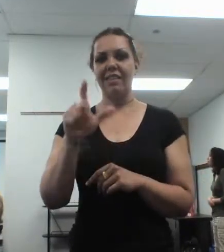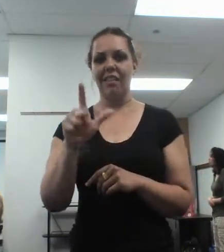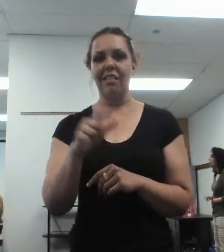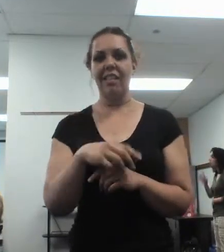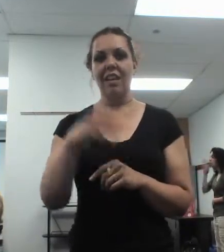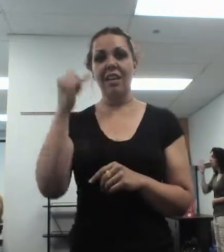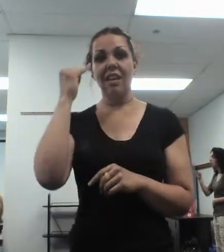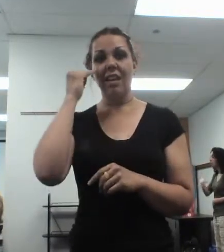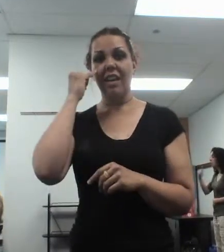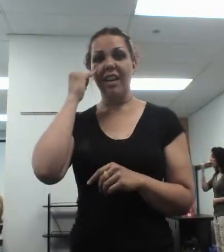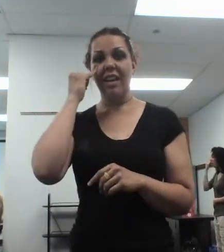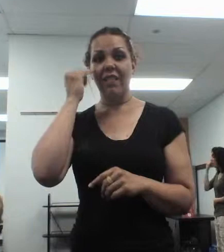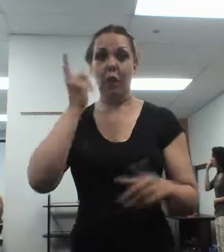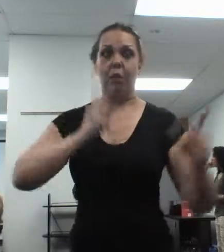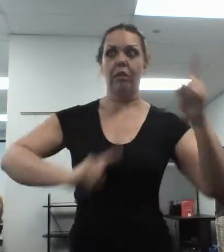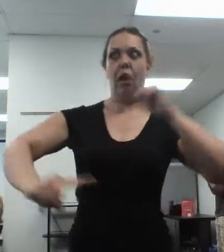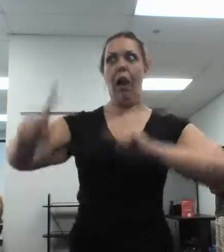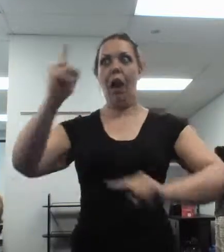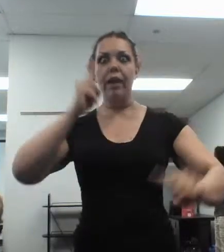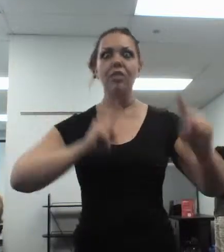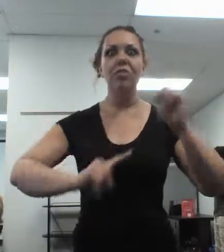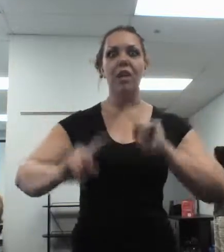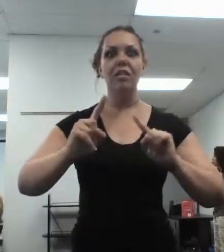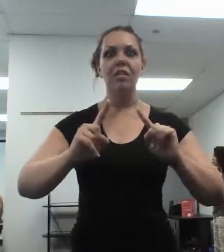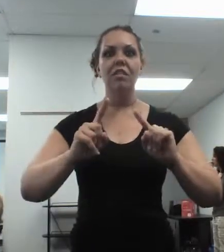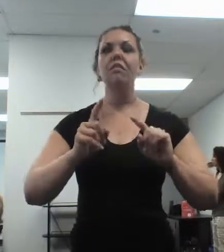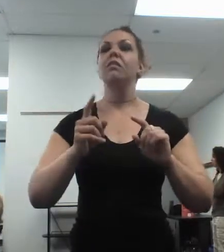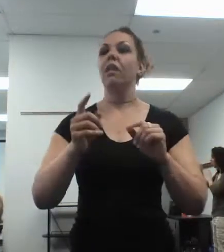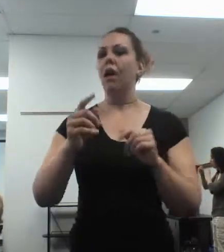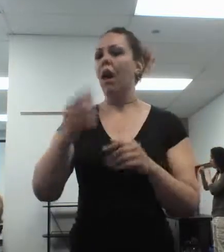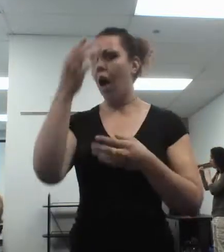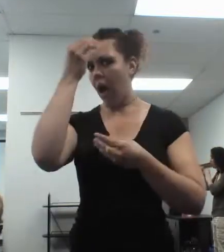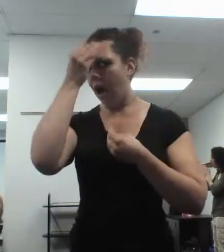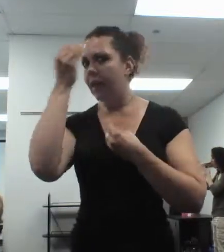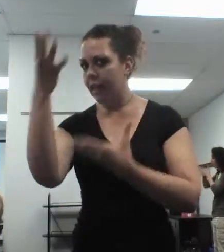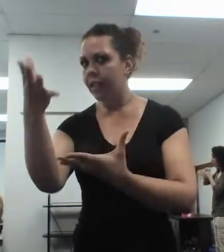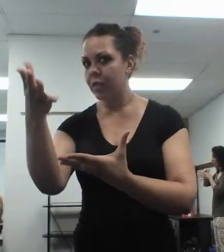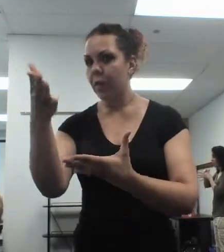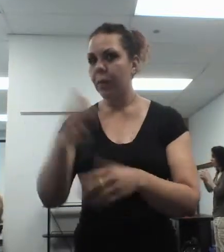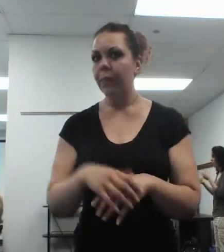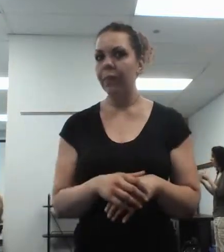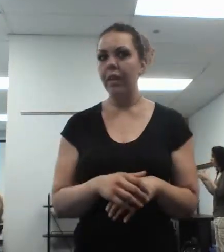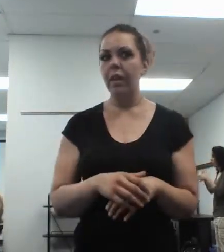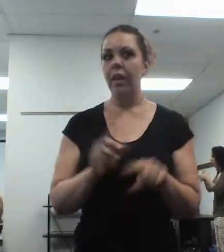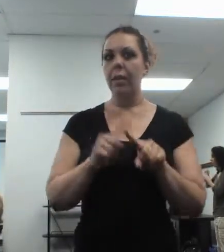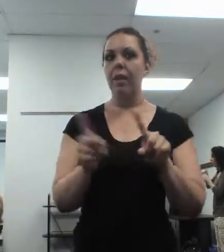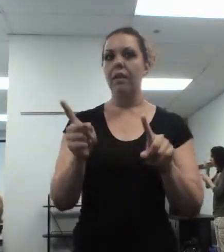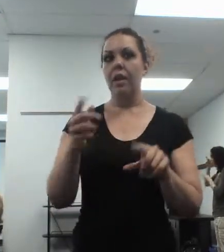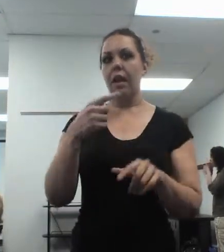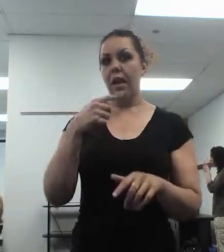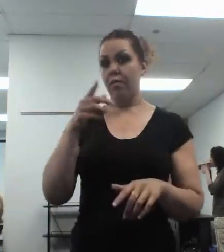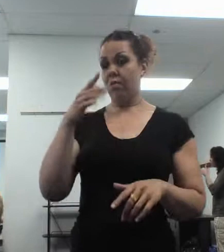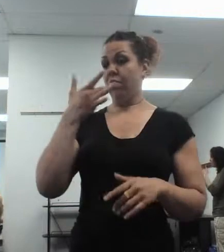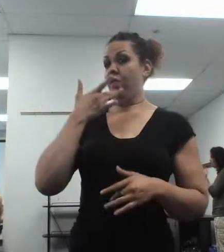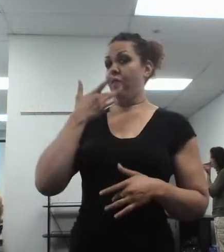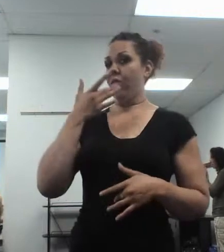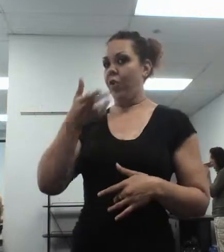you you're going overboard. But I would rather rein you in than have you be